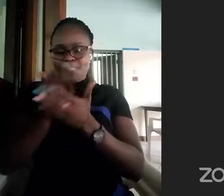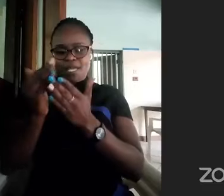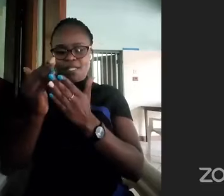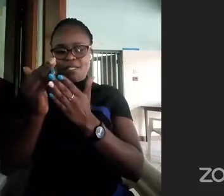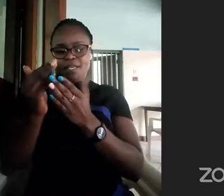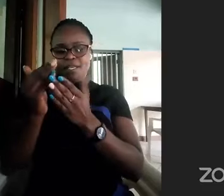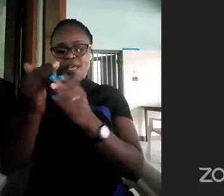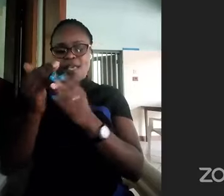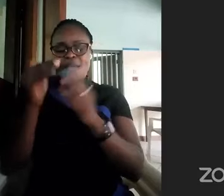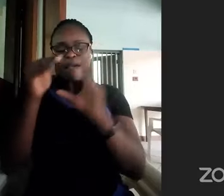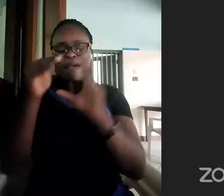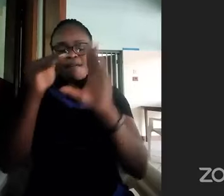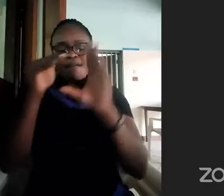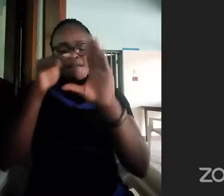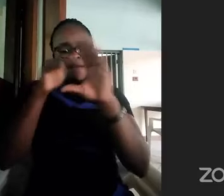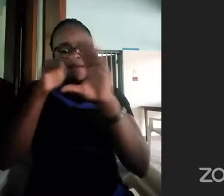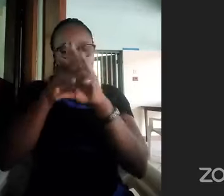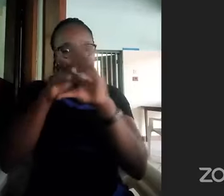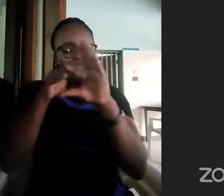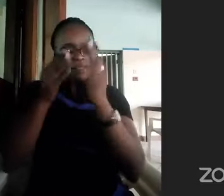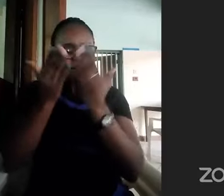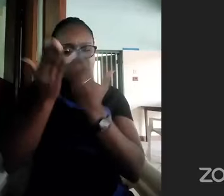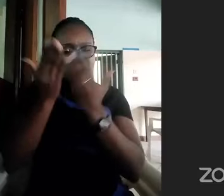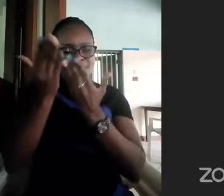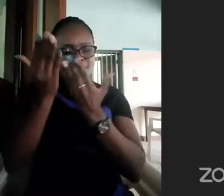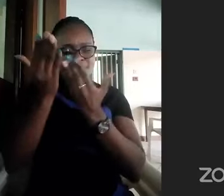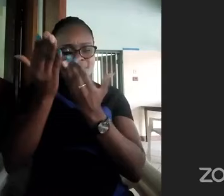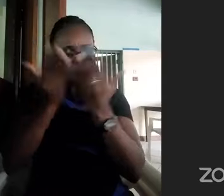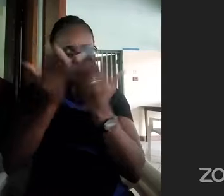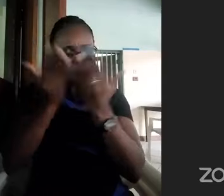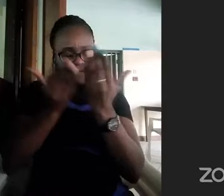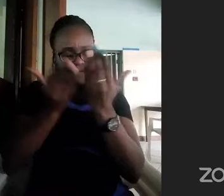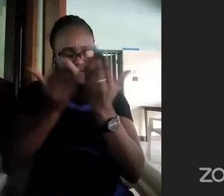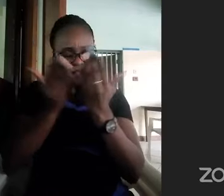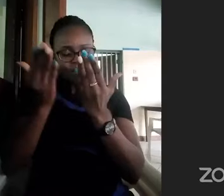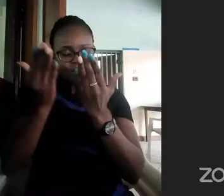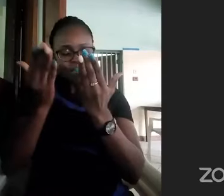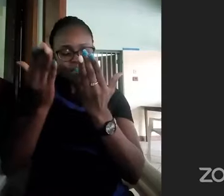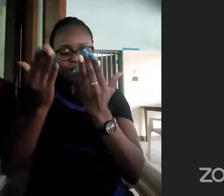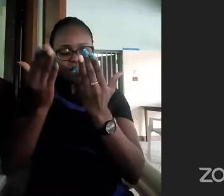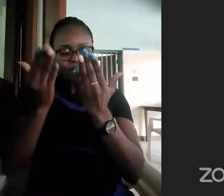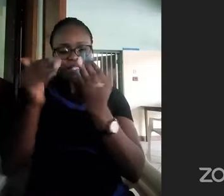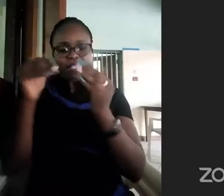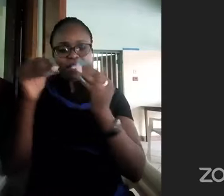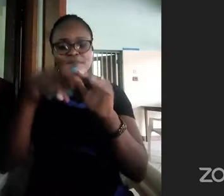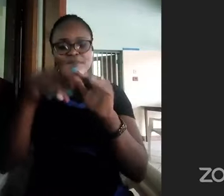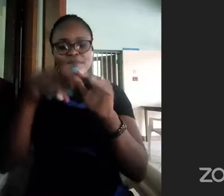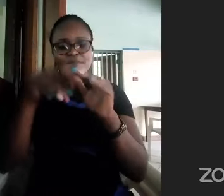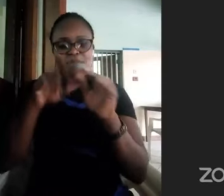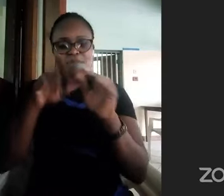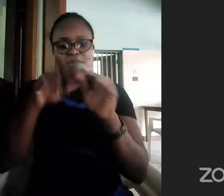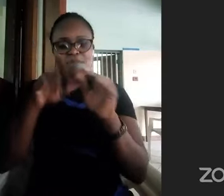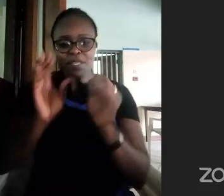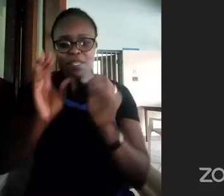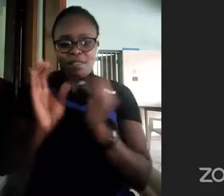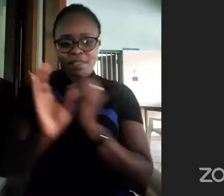for me, with my experience in sexual reproductive health, I would like mostly to base my argument, maybe my discussions on